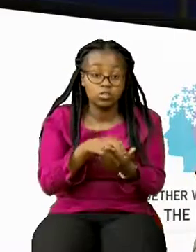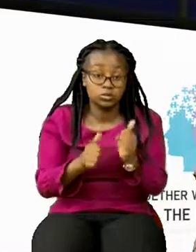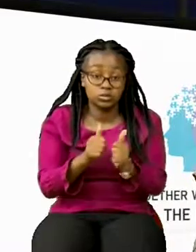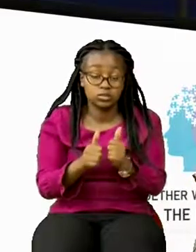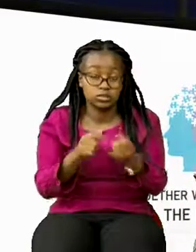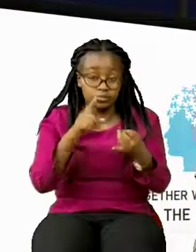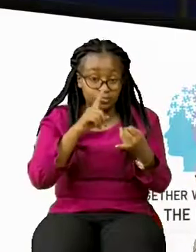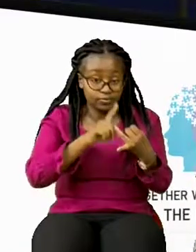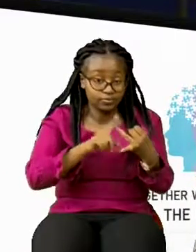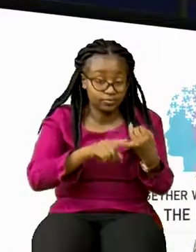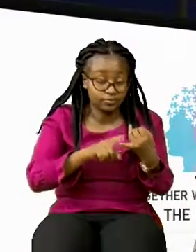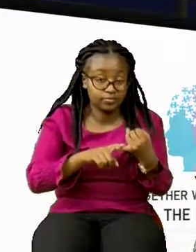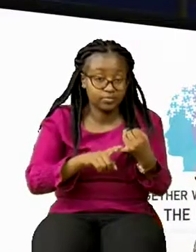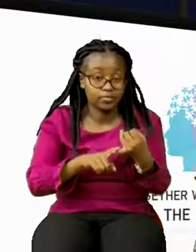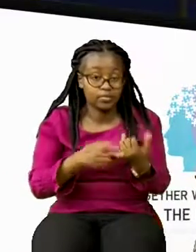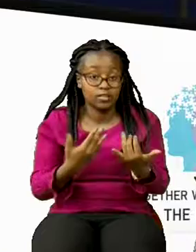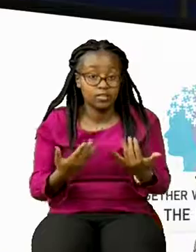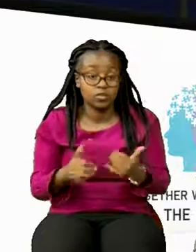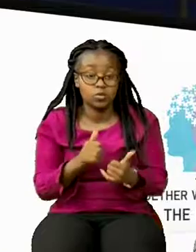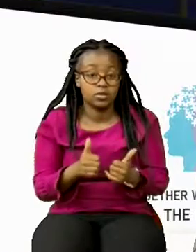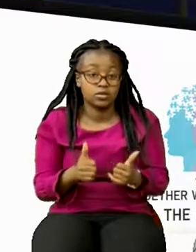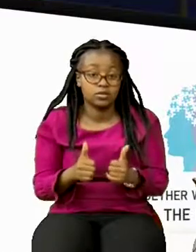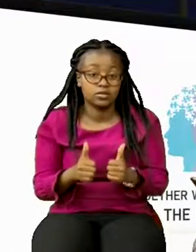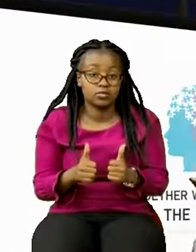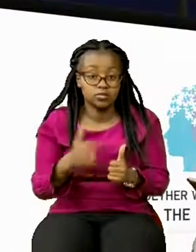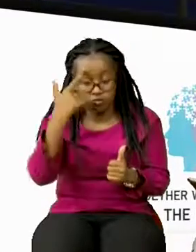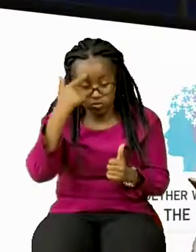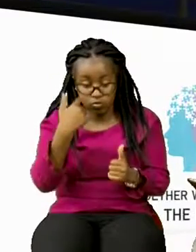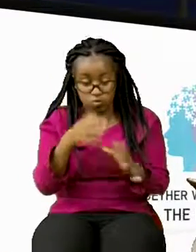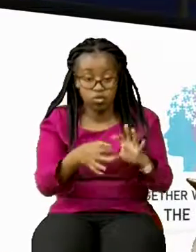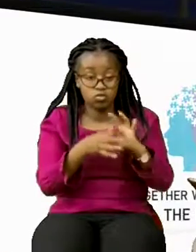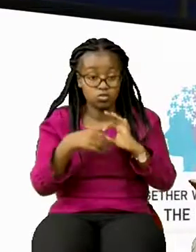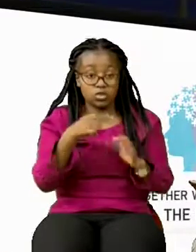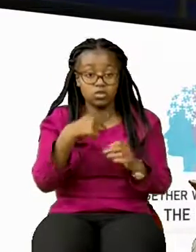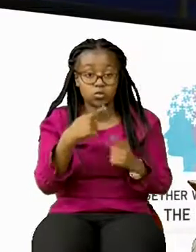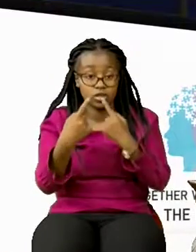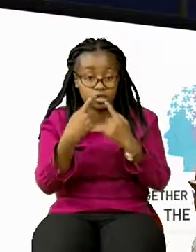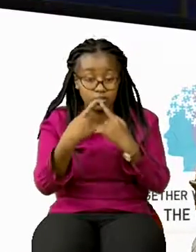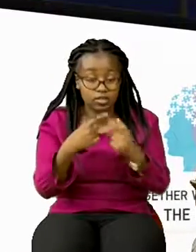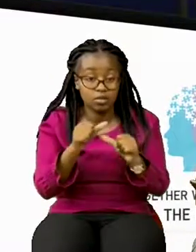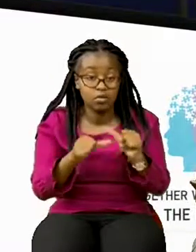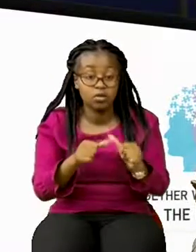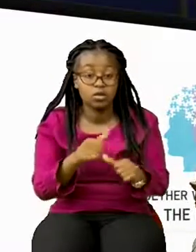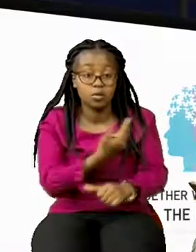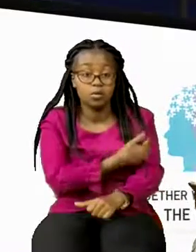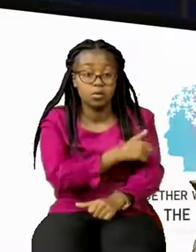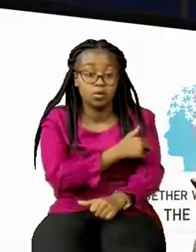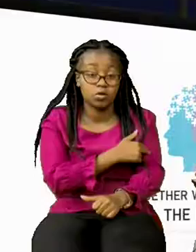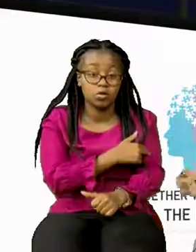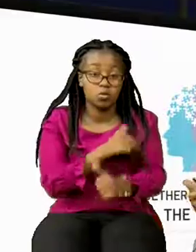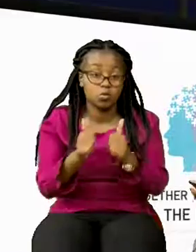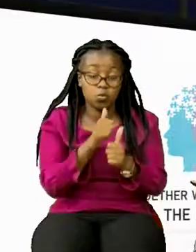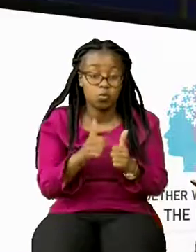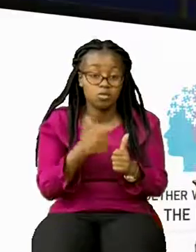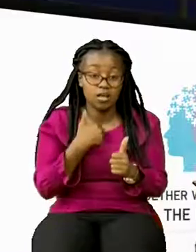this involves things that coexist. For those who are joining us, we are discussing medical conditions that actually